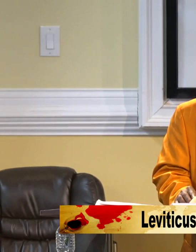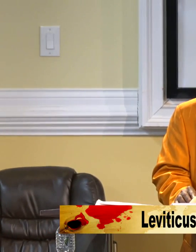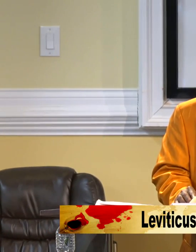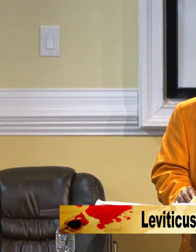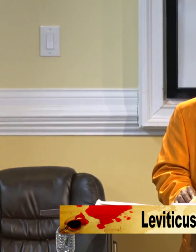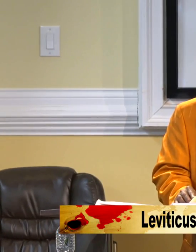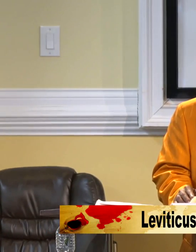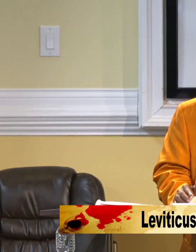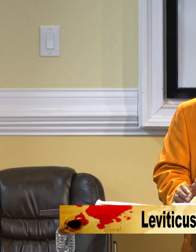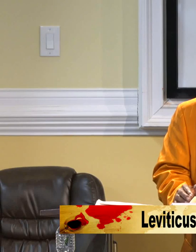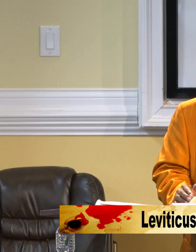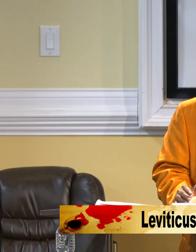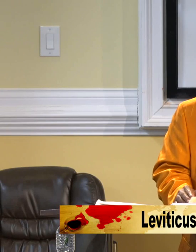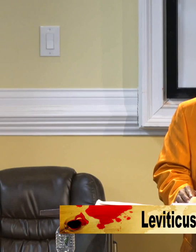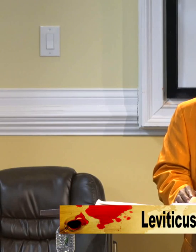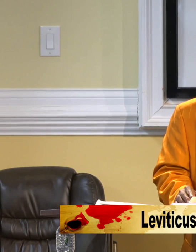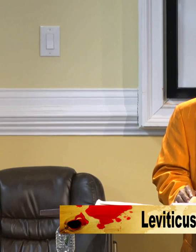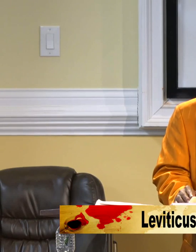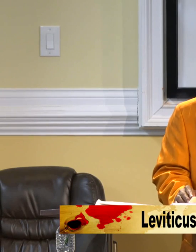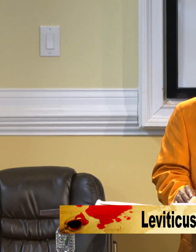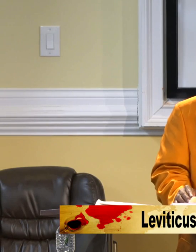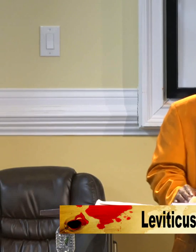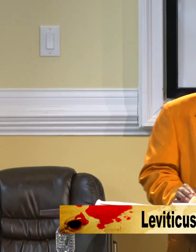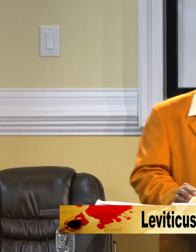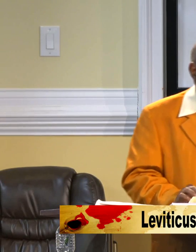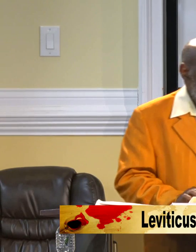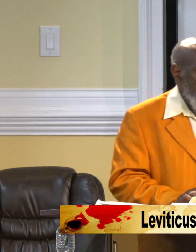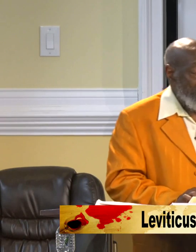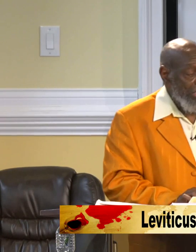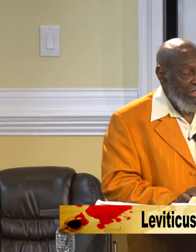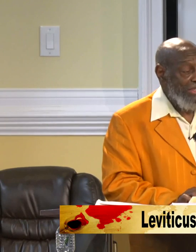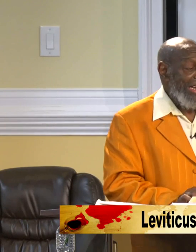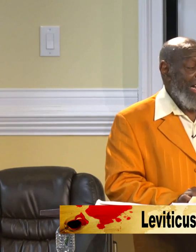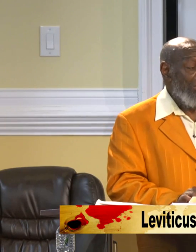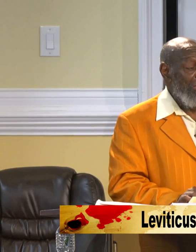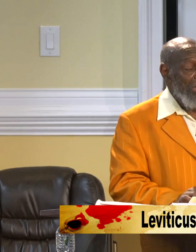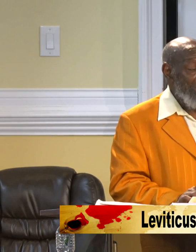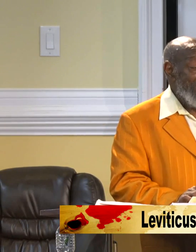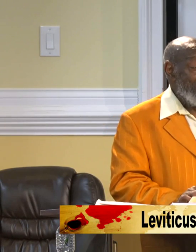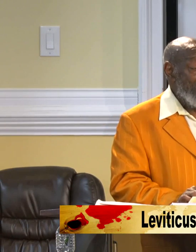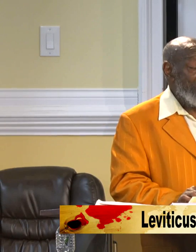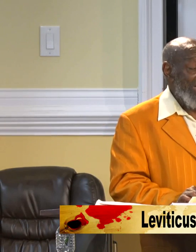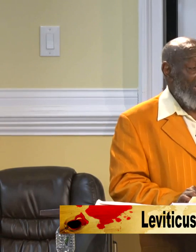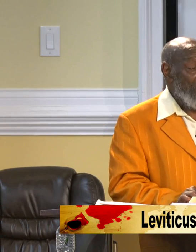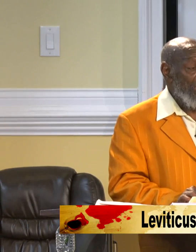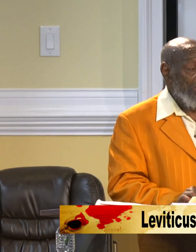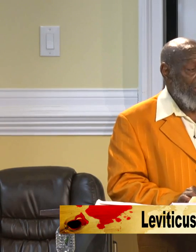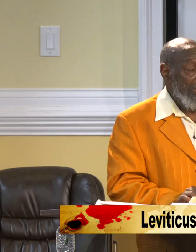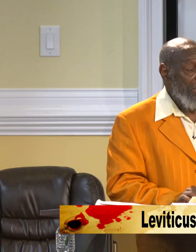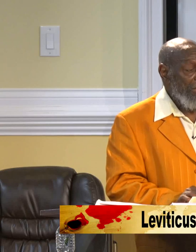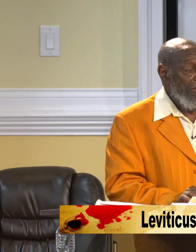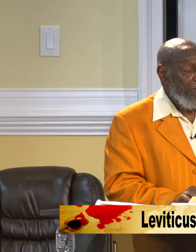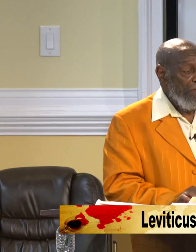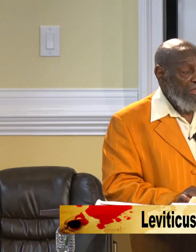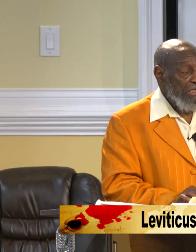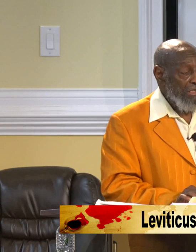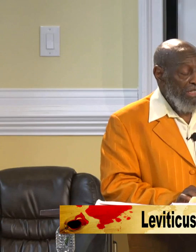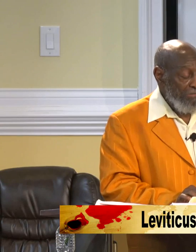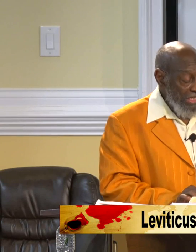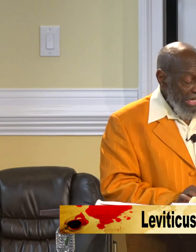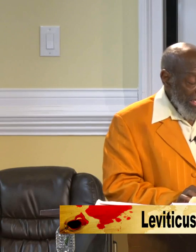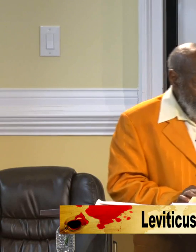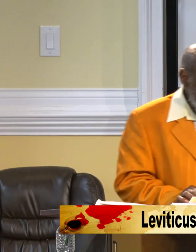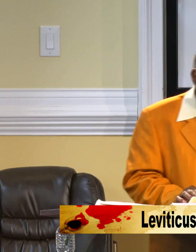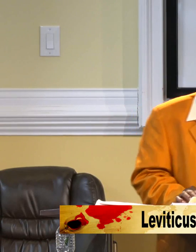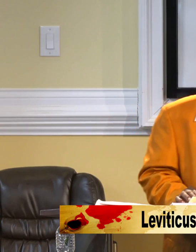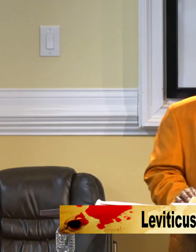In fact, the older I get, got the less my conversation got, because I got older and my memory got worse. So that